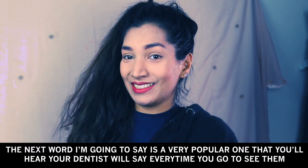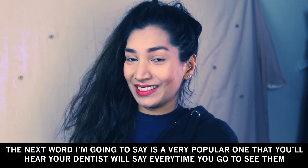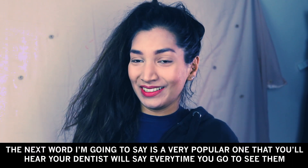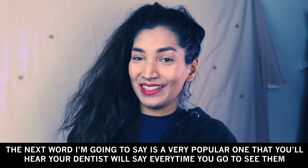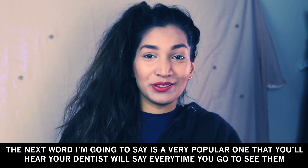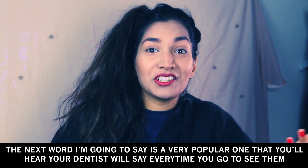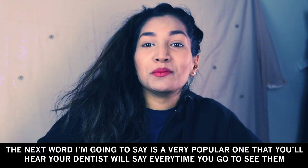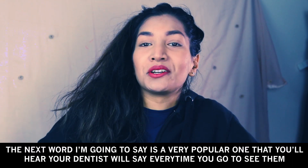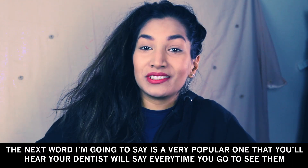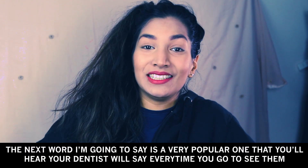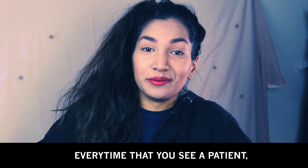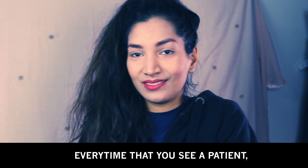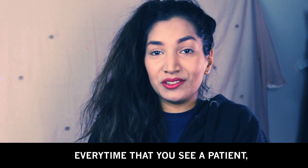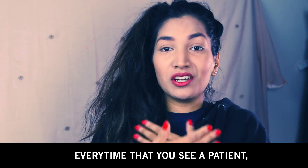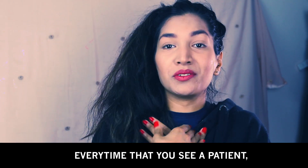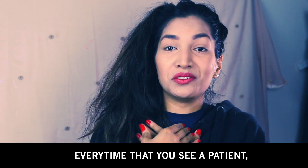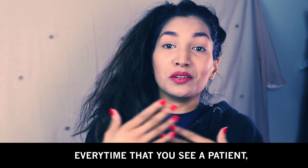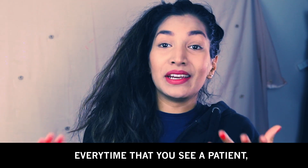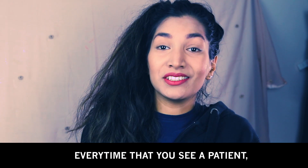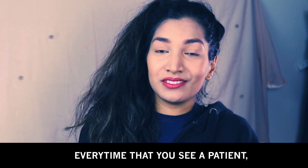dentists say it every time you go to see them. Every time that you see a patient,